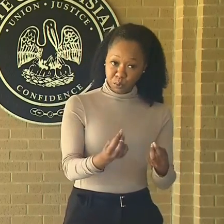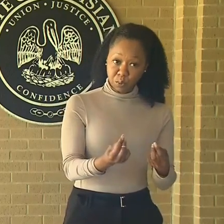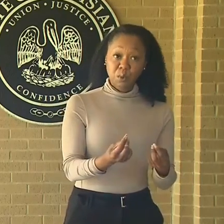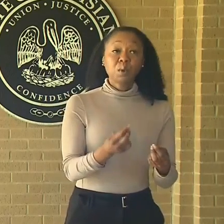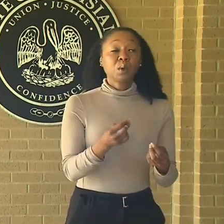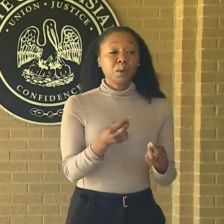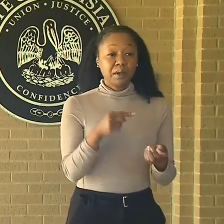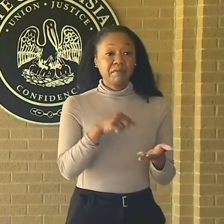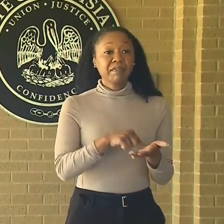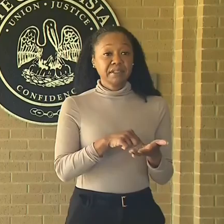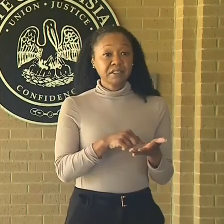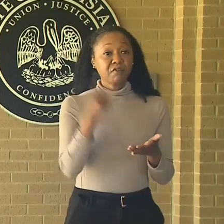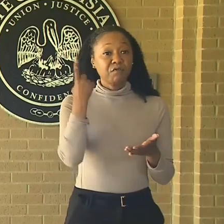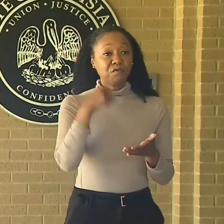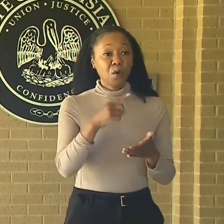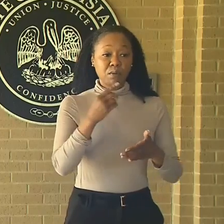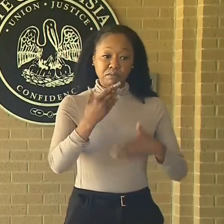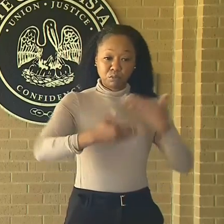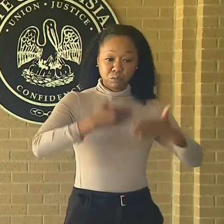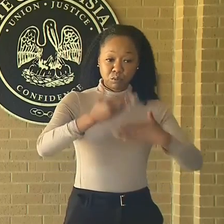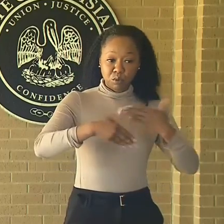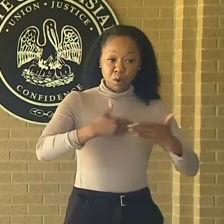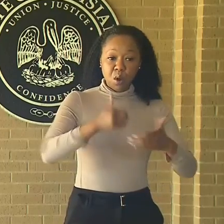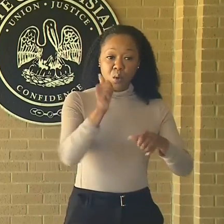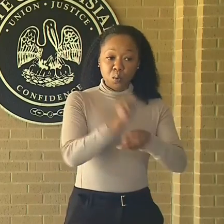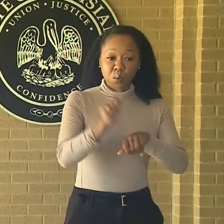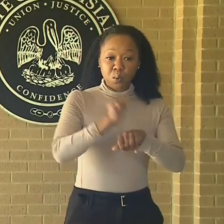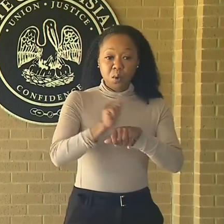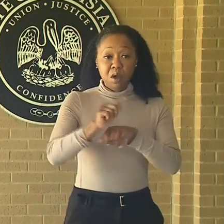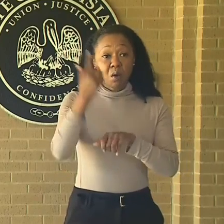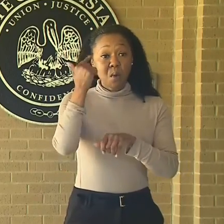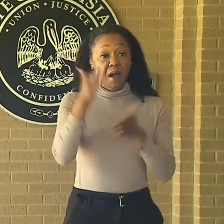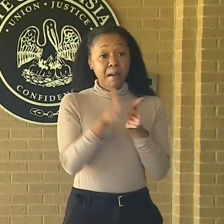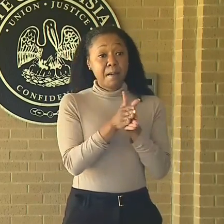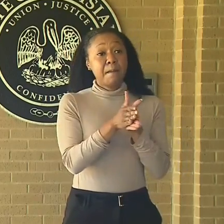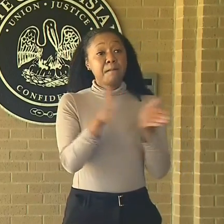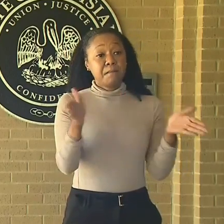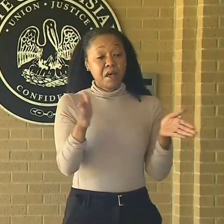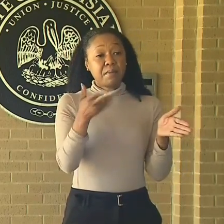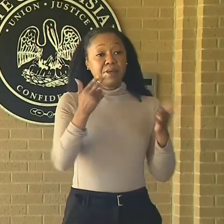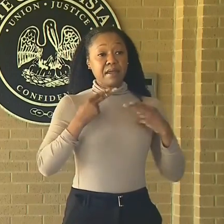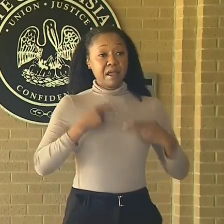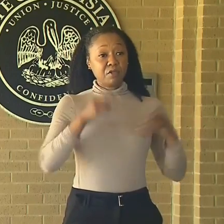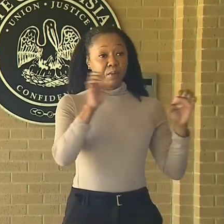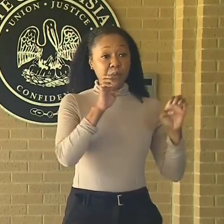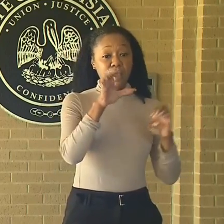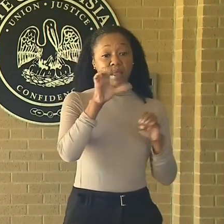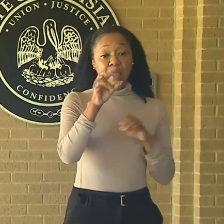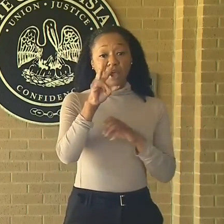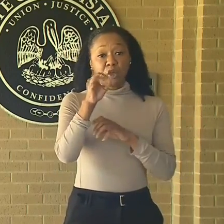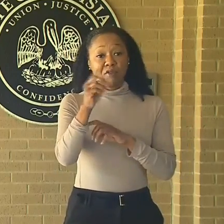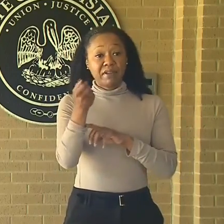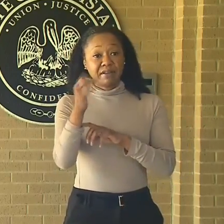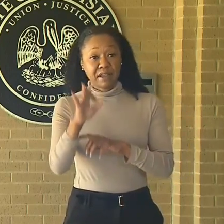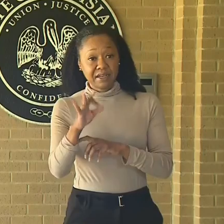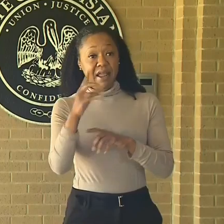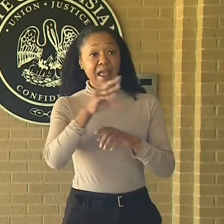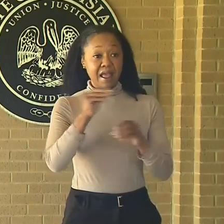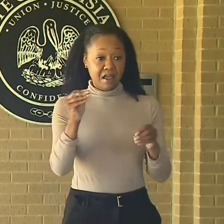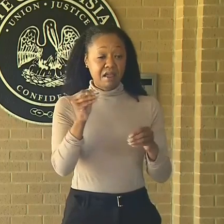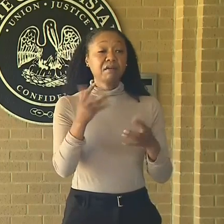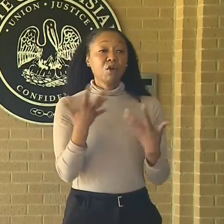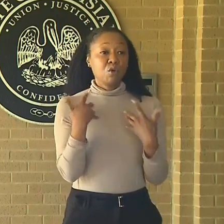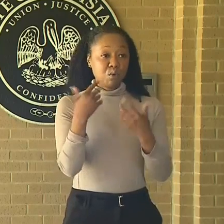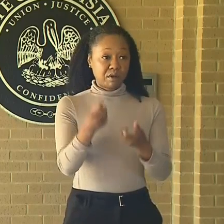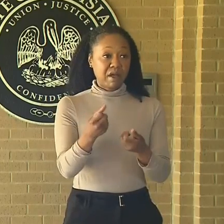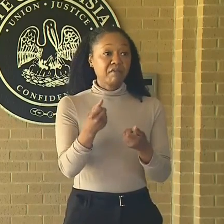addition to the ongoing work because of the public health emergency with COVID-19 and the recovery efforts with respect